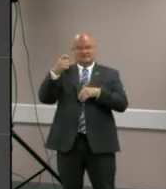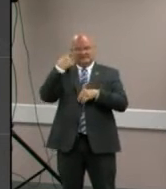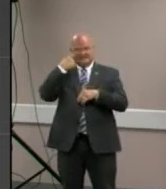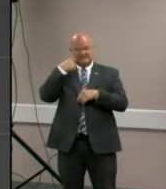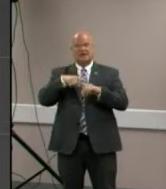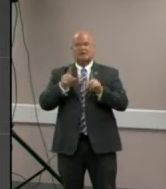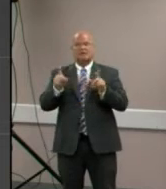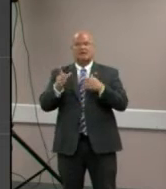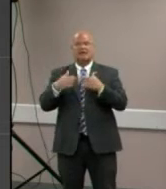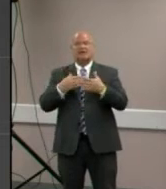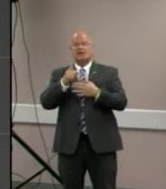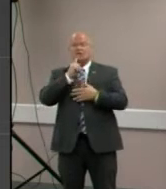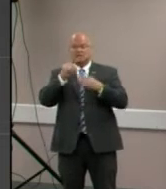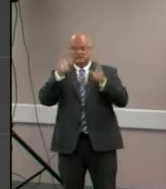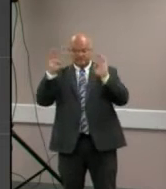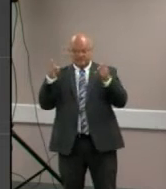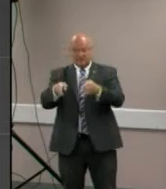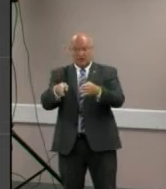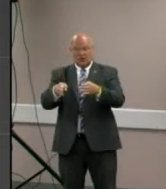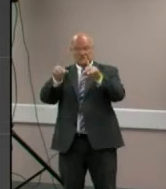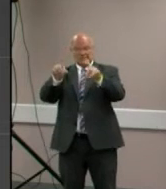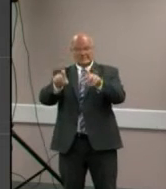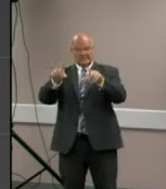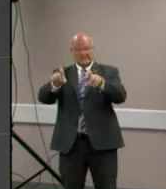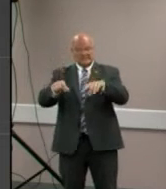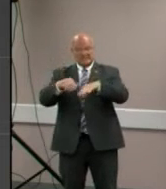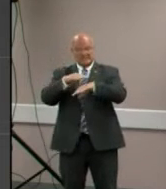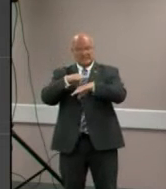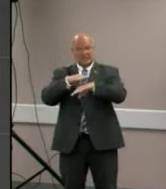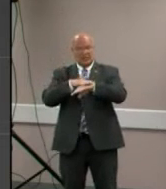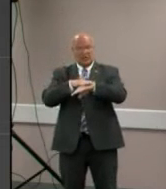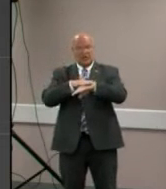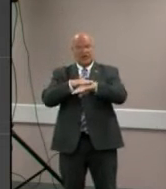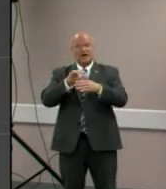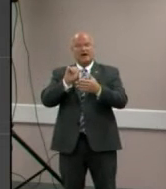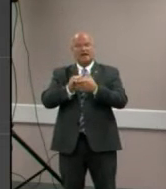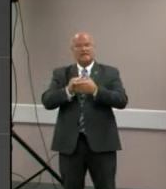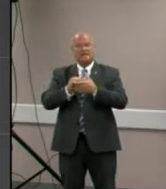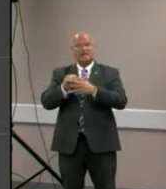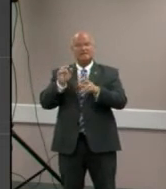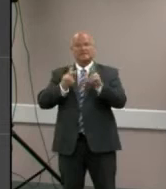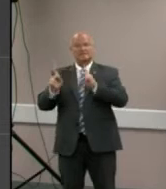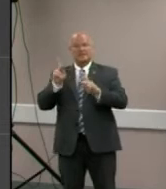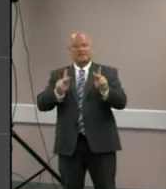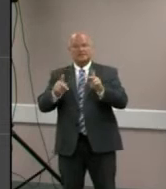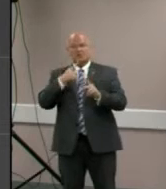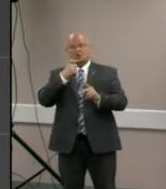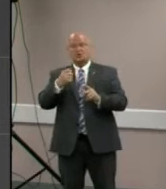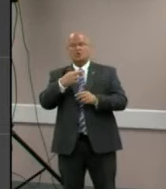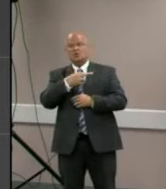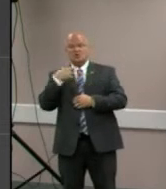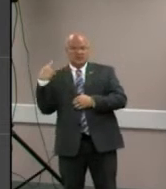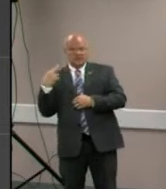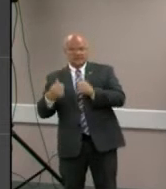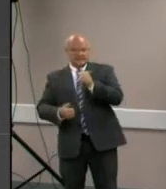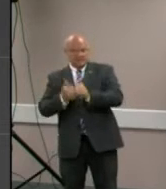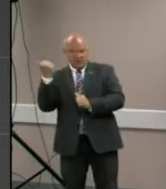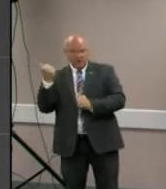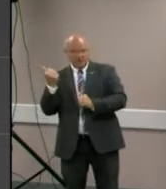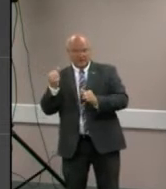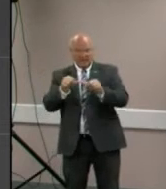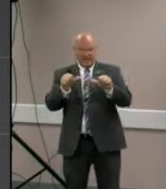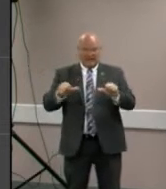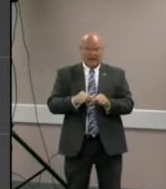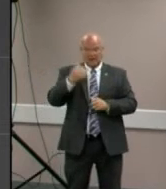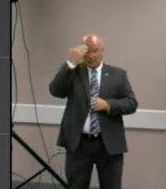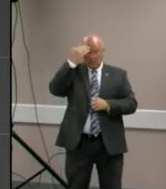But even though we are really focusing our testing on those vulnerable populations, the areas that we know